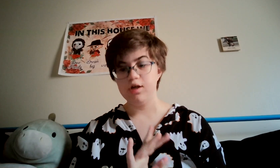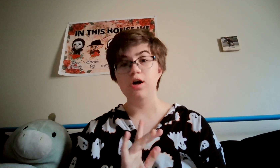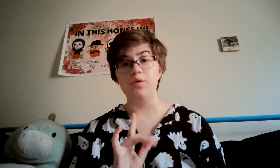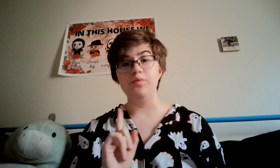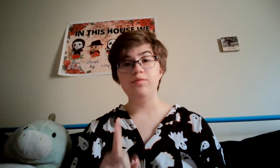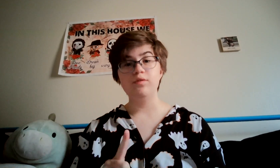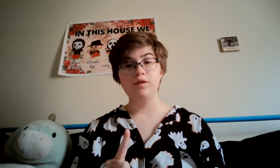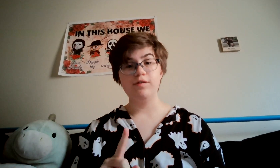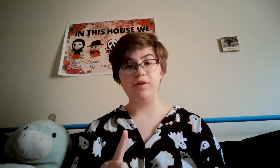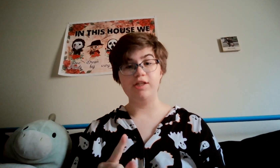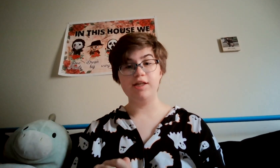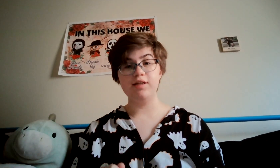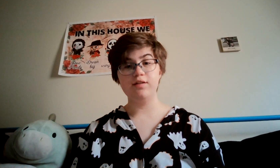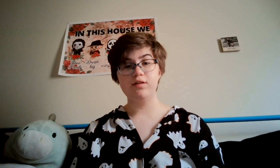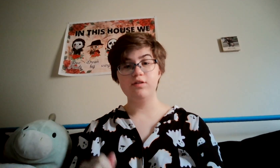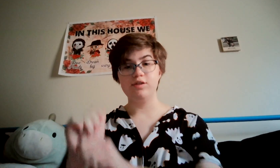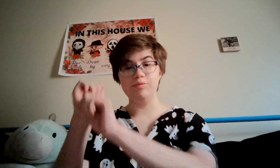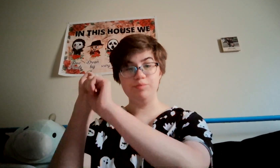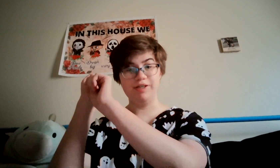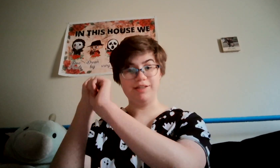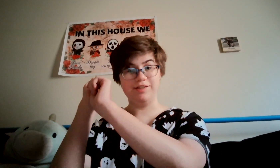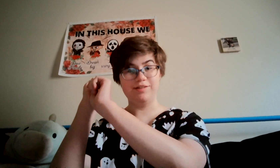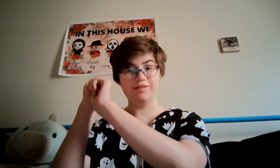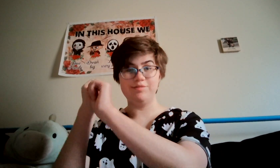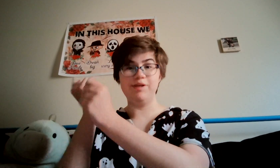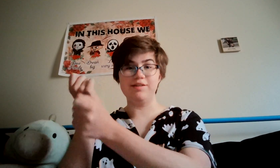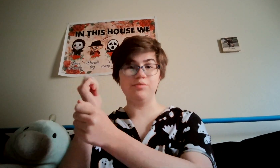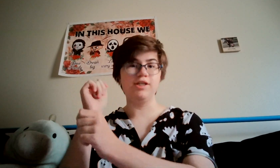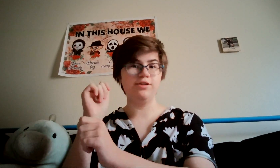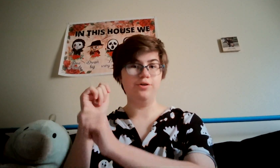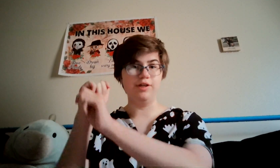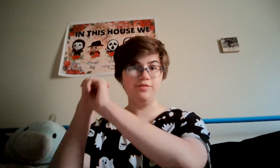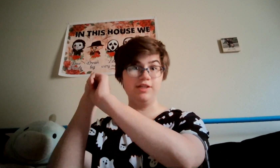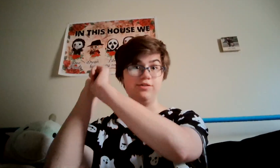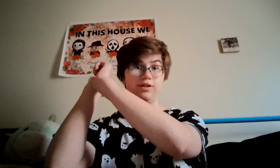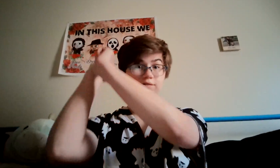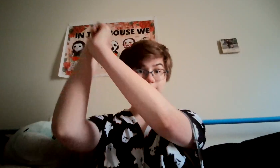Oh, fishing. You basically pretend you're holding a fishing rod.